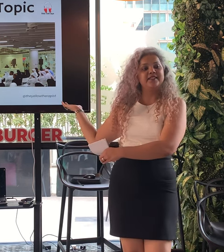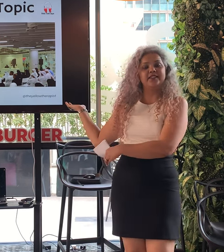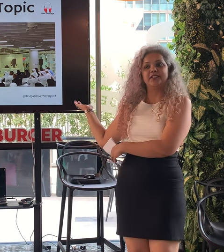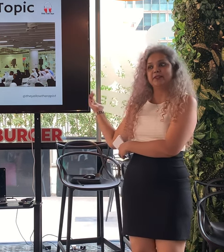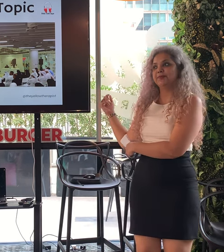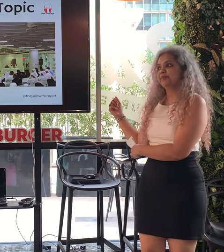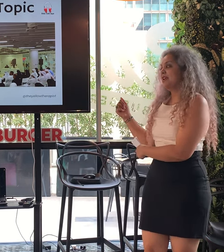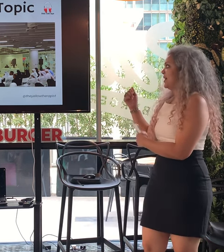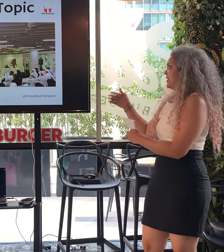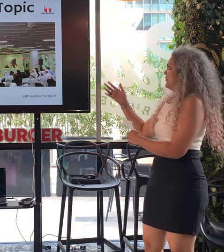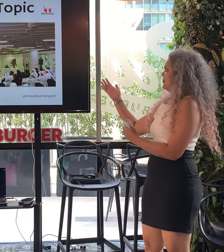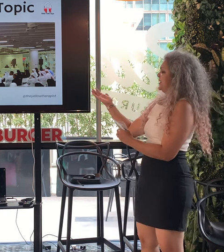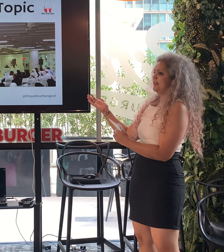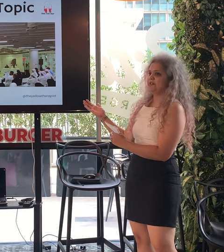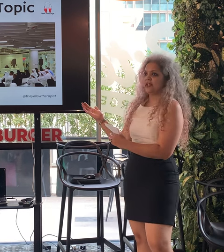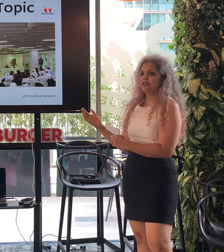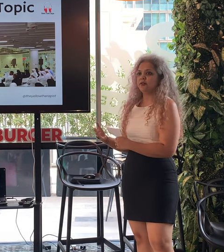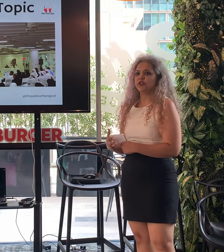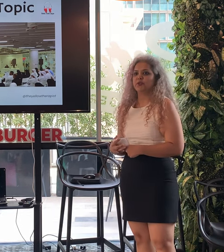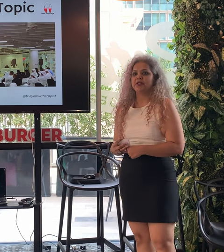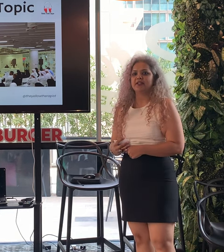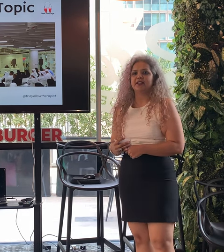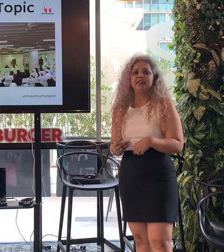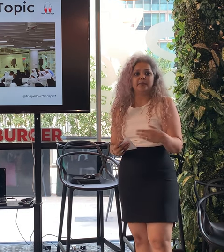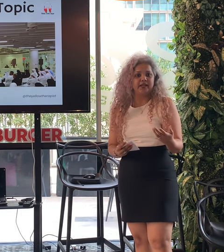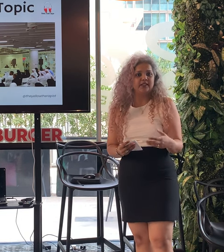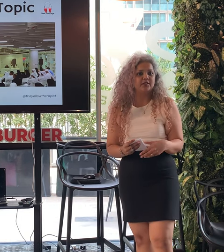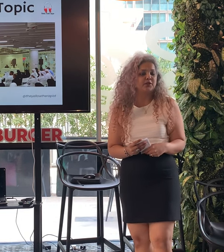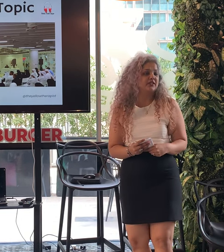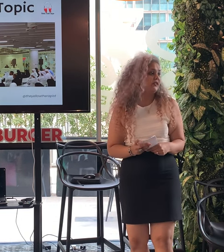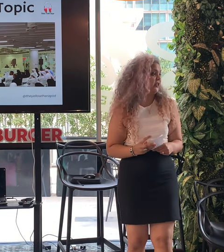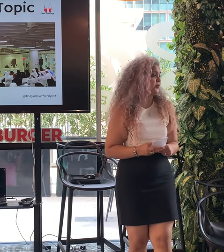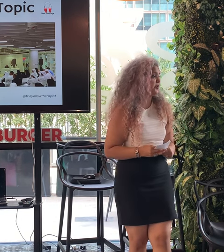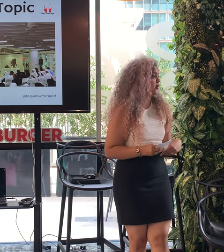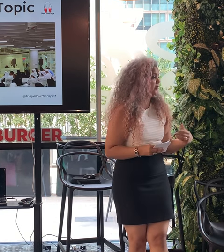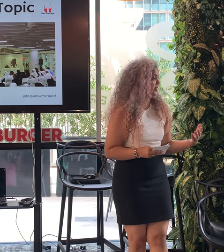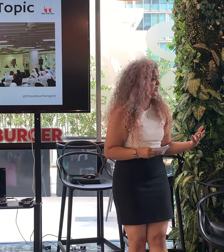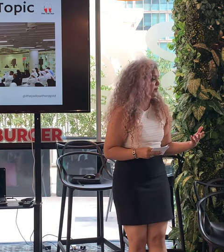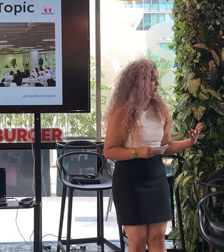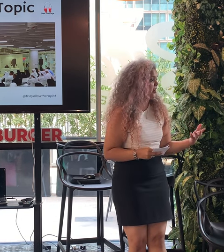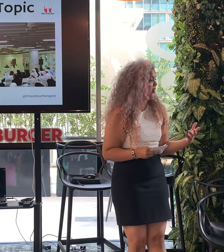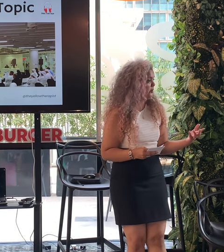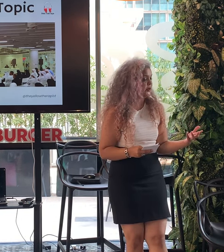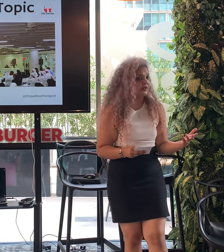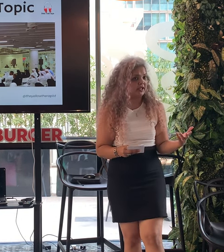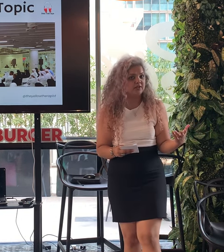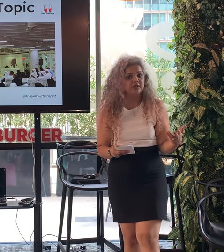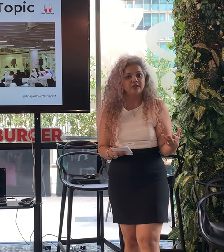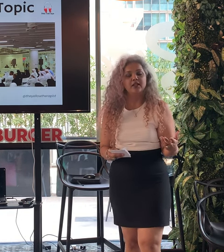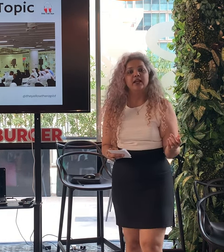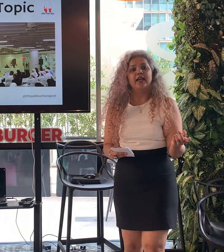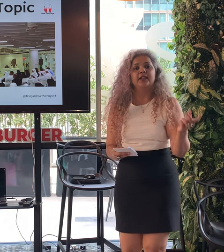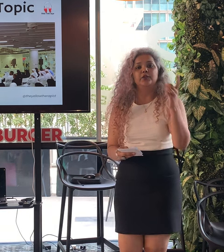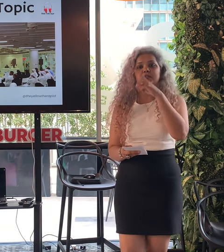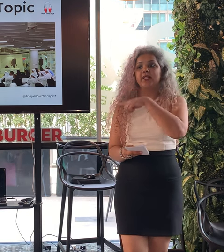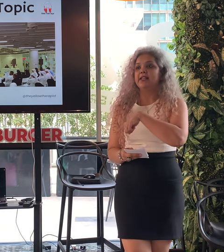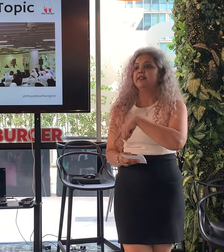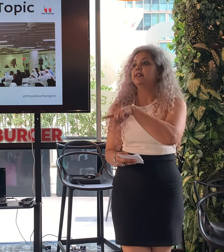a government event, which was a debate. It was organized by the Arab Youth Center. And it was held in